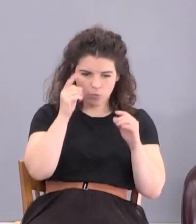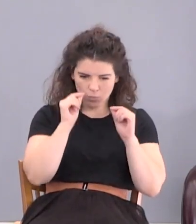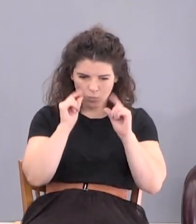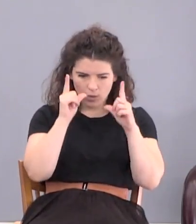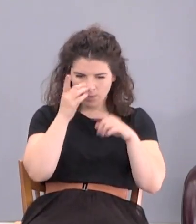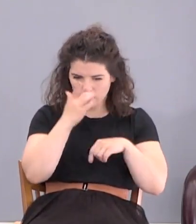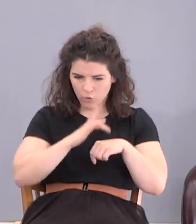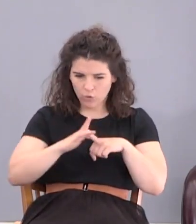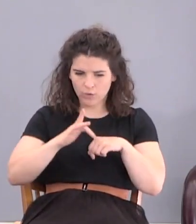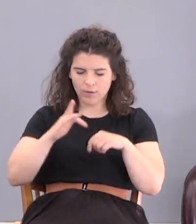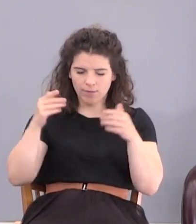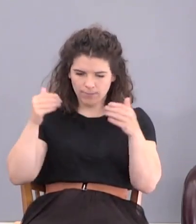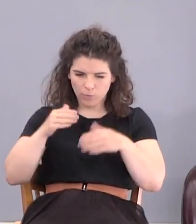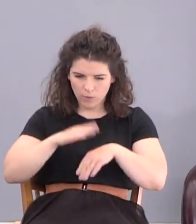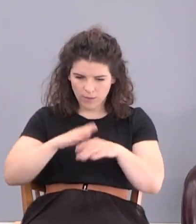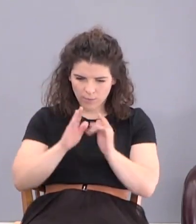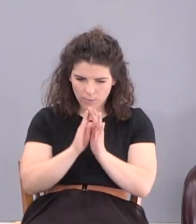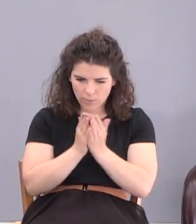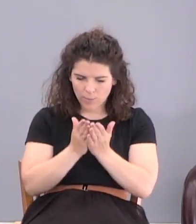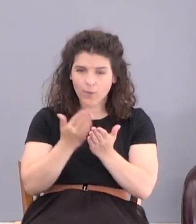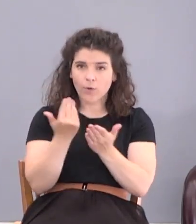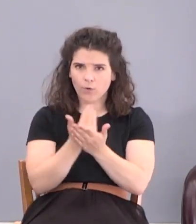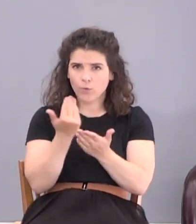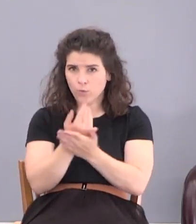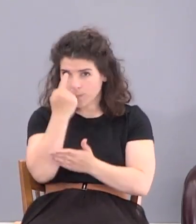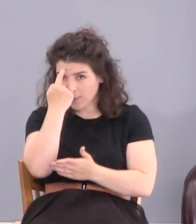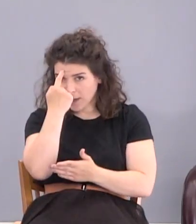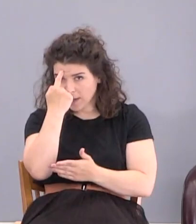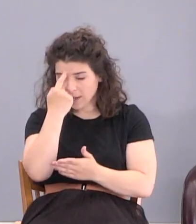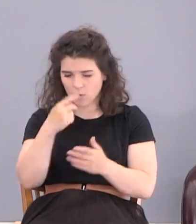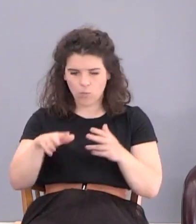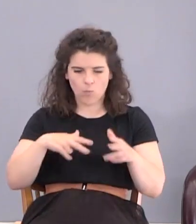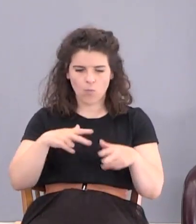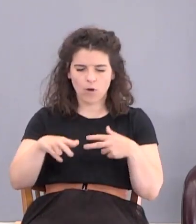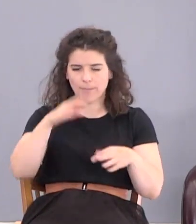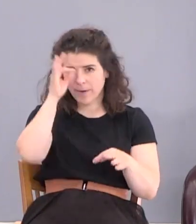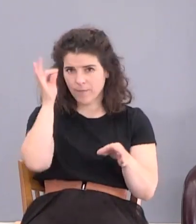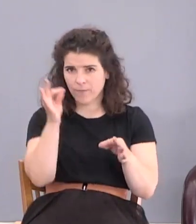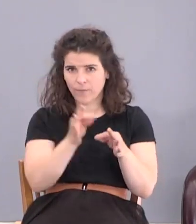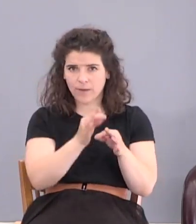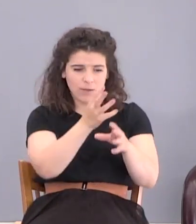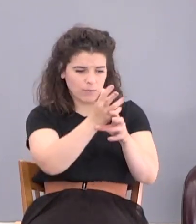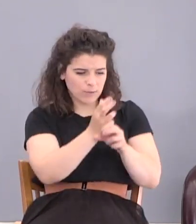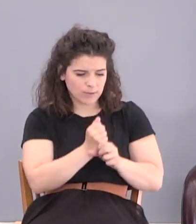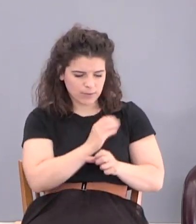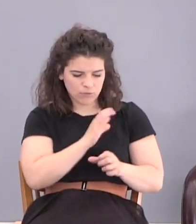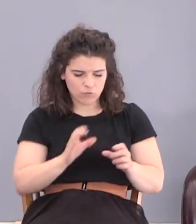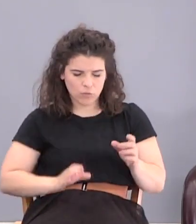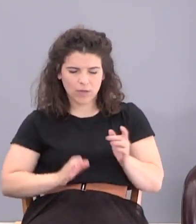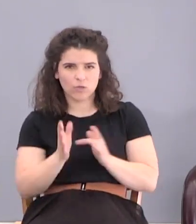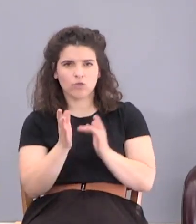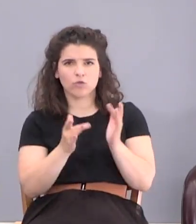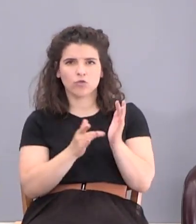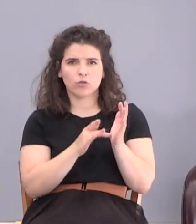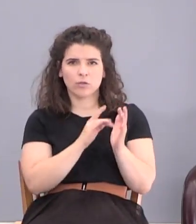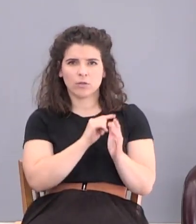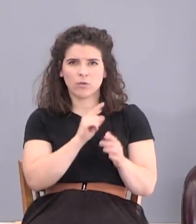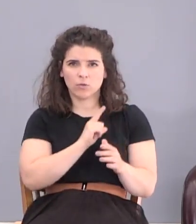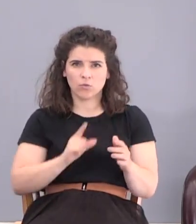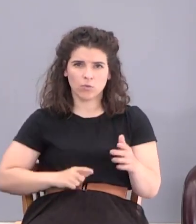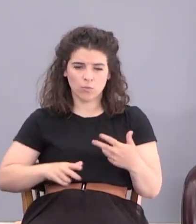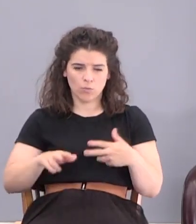word and a renewed mind, and walking by faith, as you have received Christ Jesus the Lord, so walk ye in